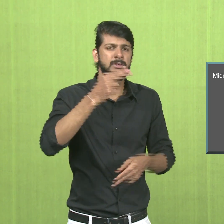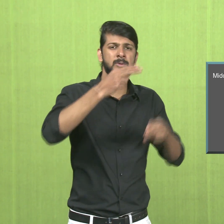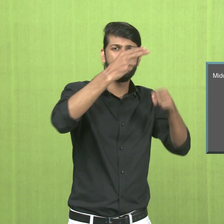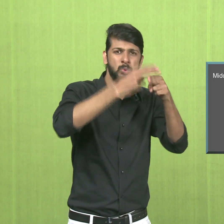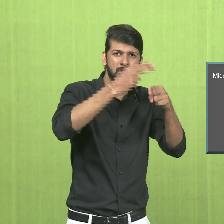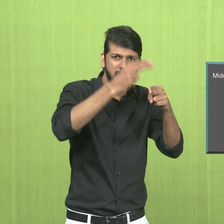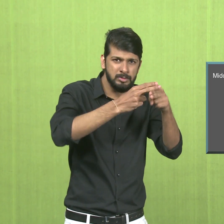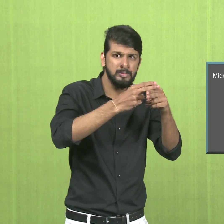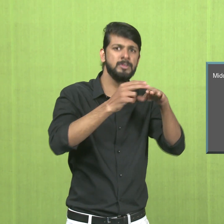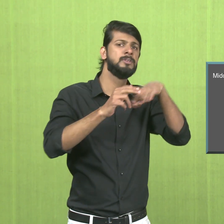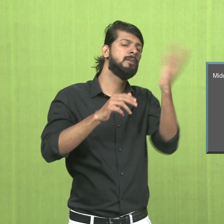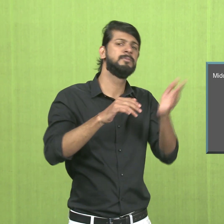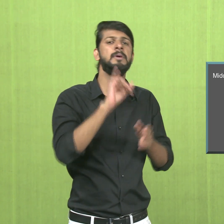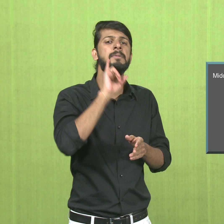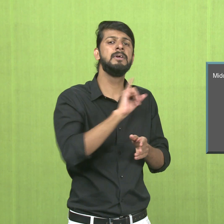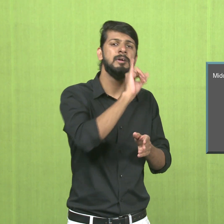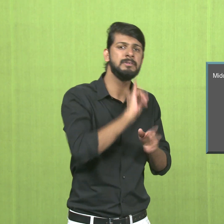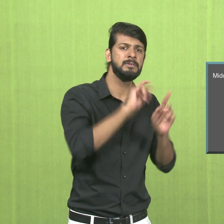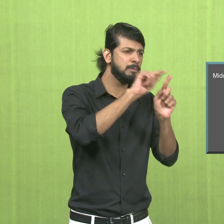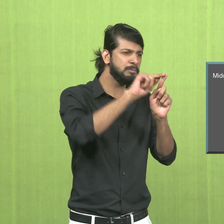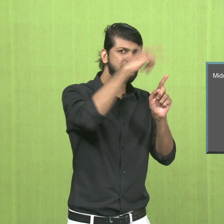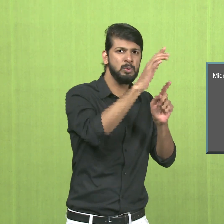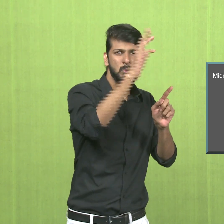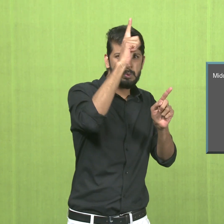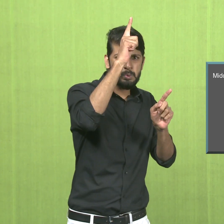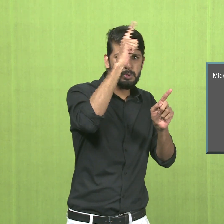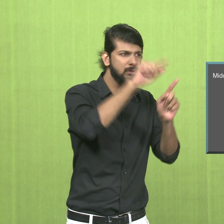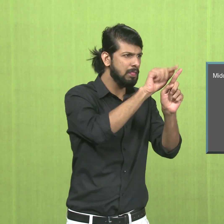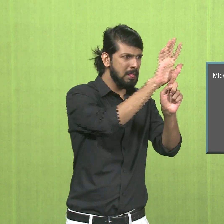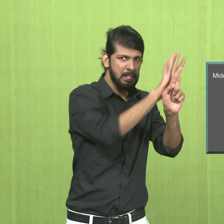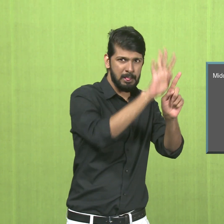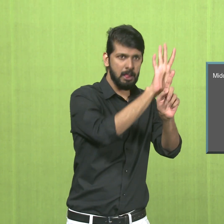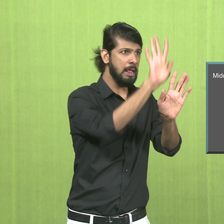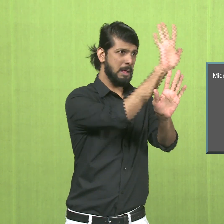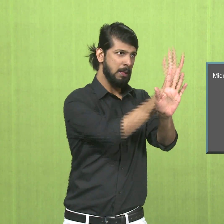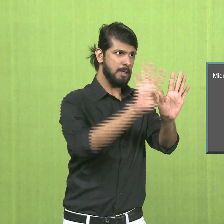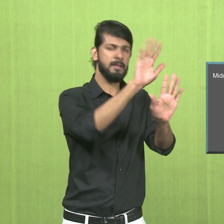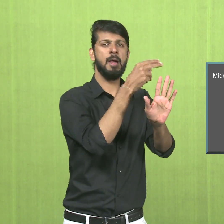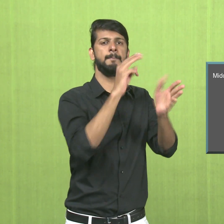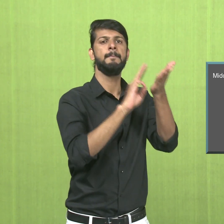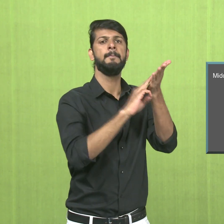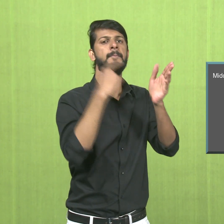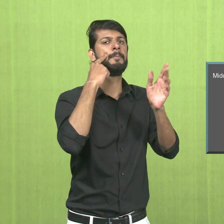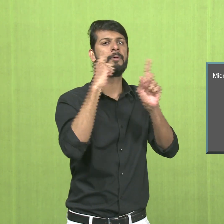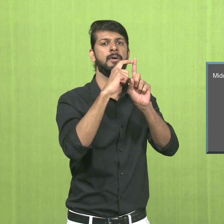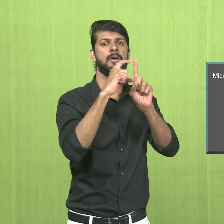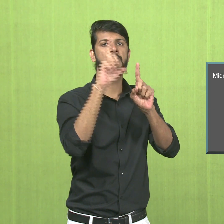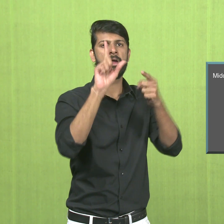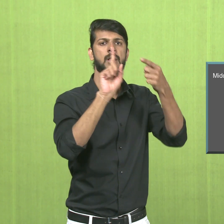Iran, Saudi Arabia, Kuwait, Israel, Jordan, etc. And together these